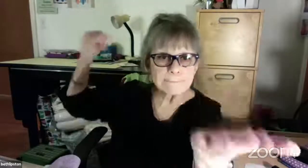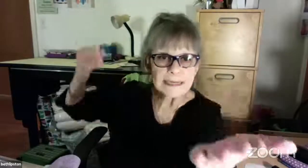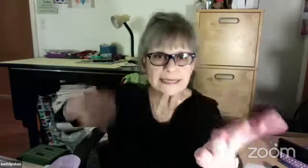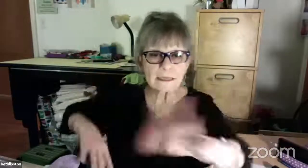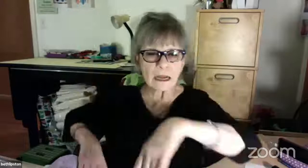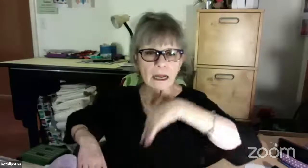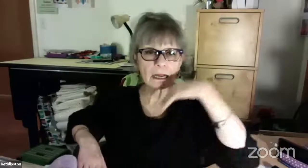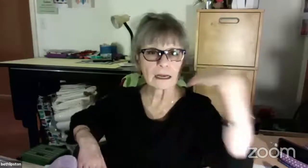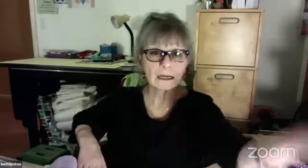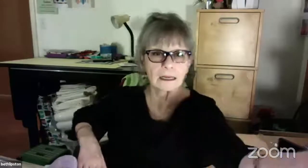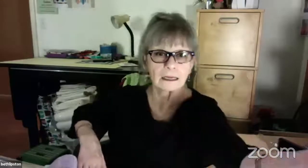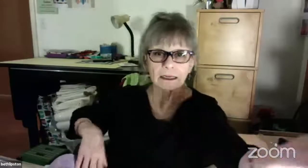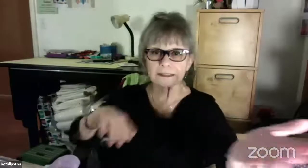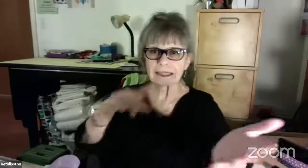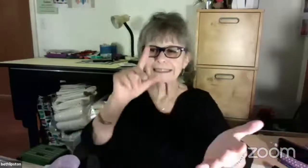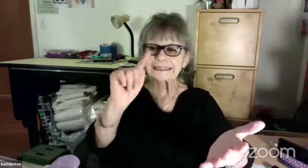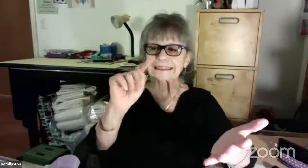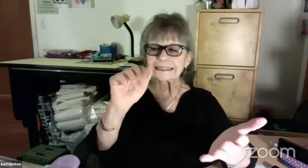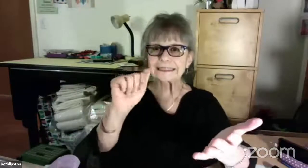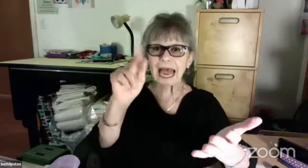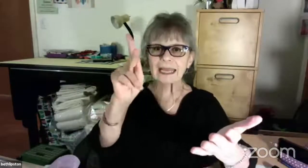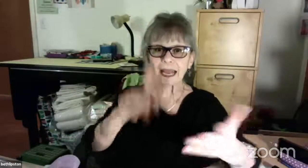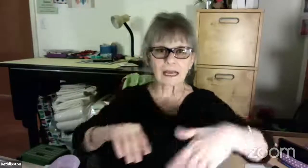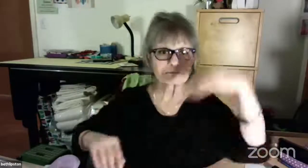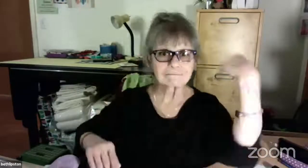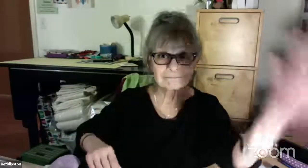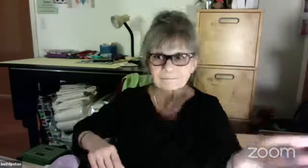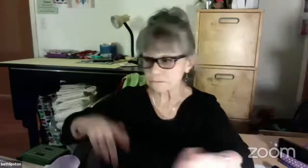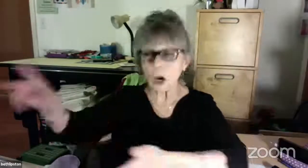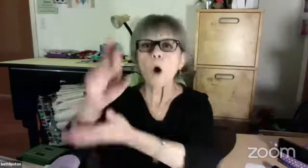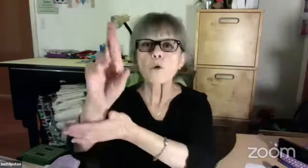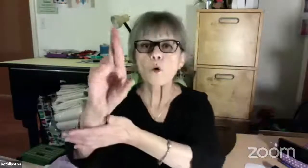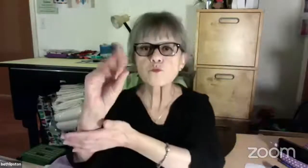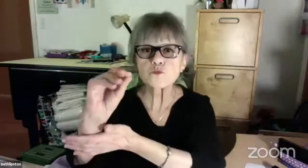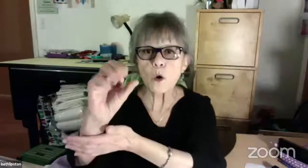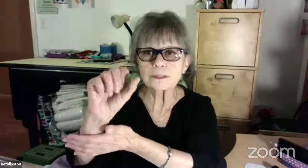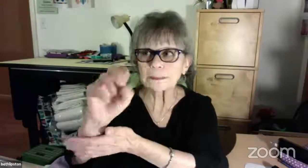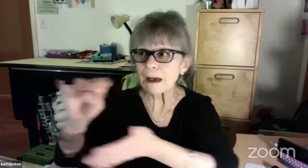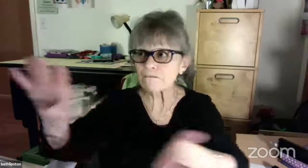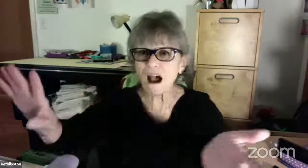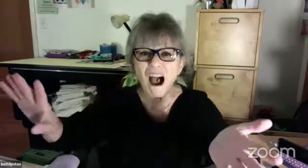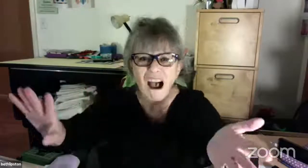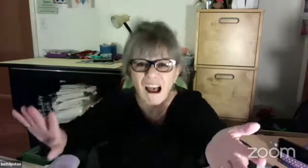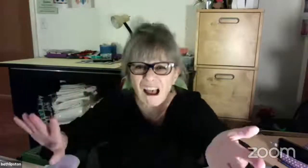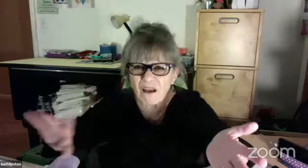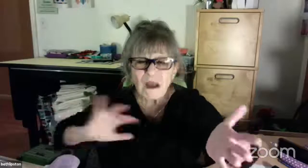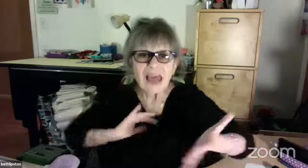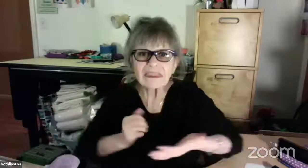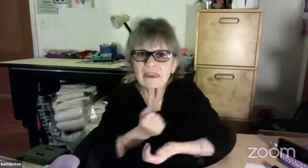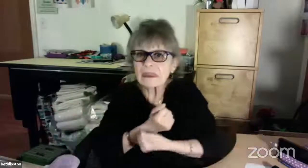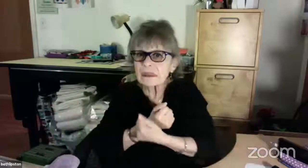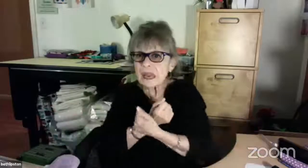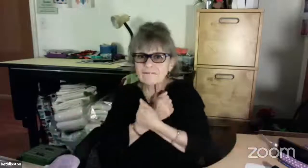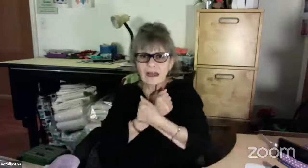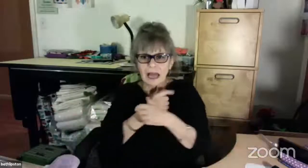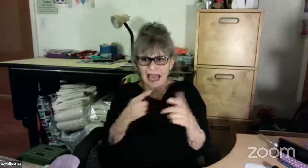through Jamie's experiences and Taki and Rosemary. I